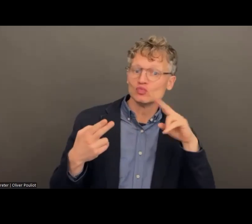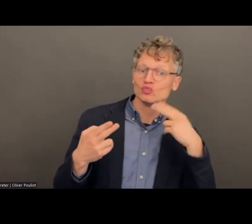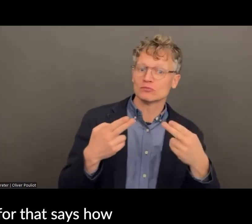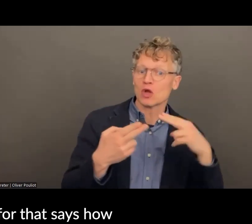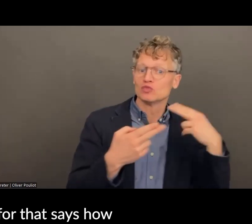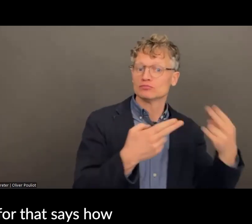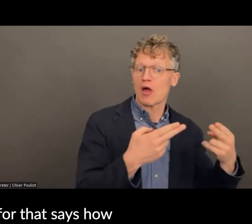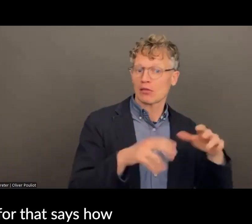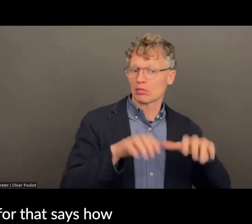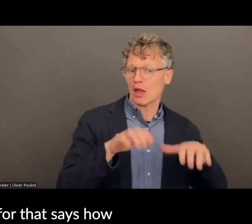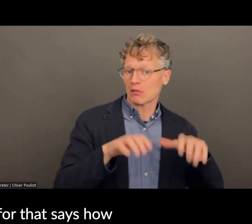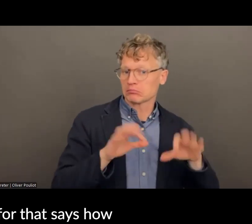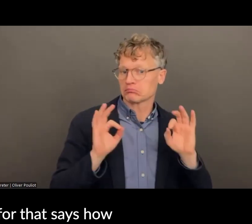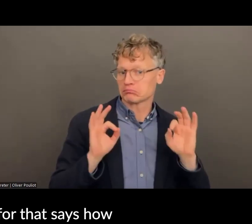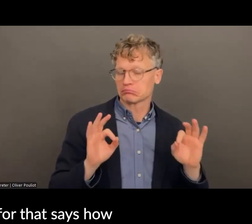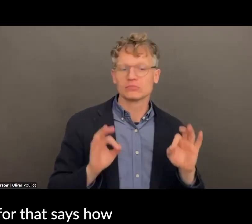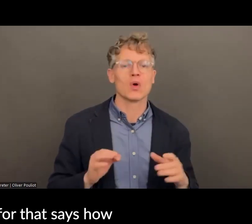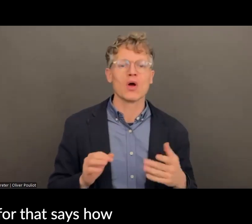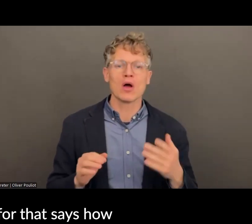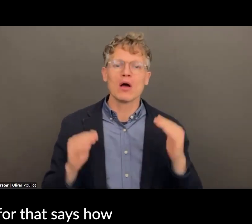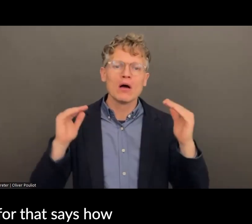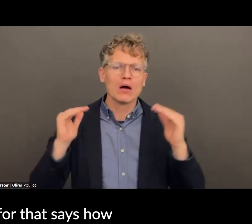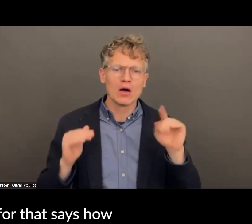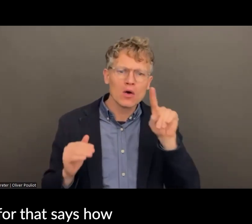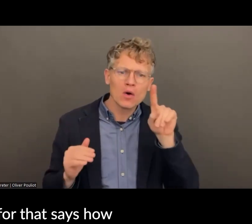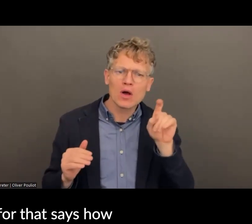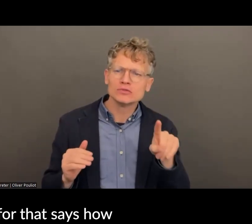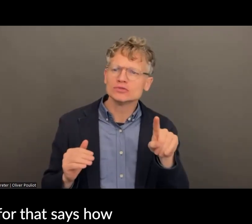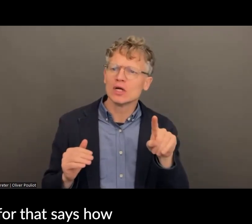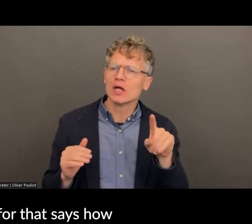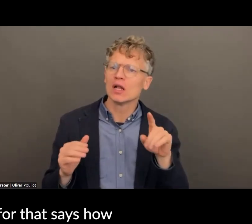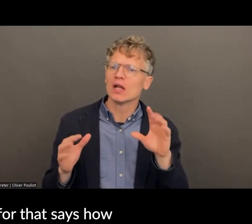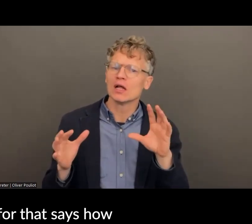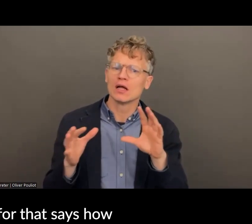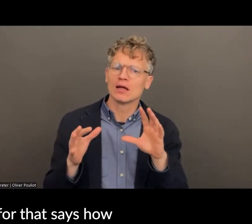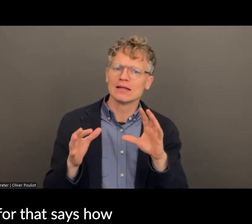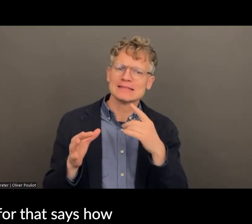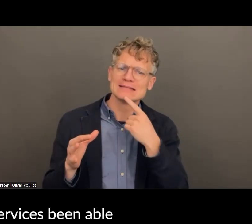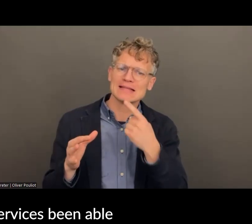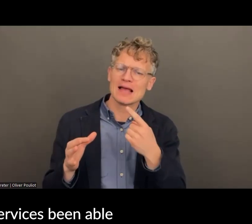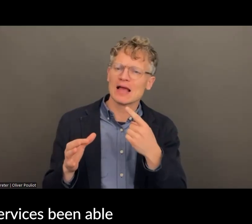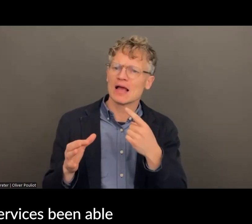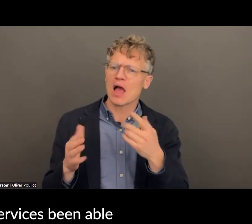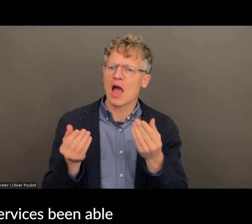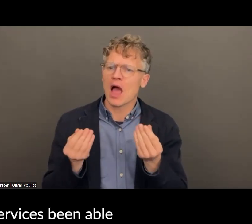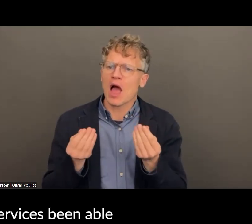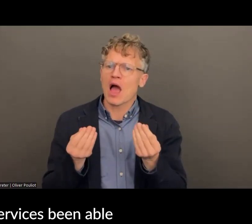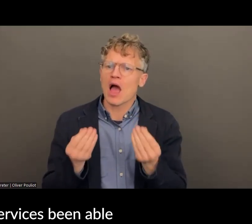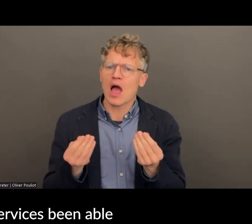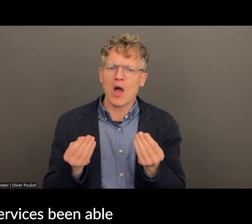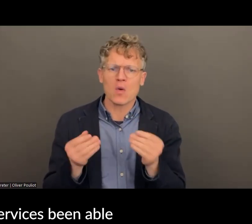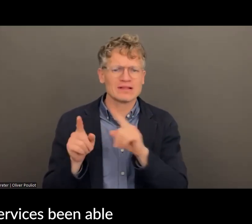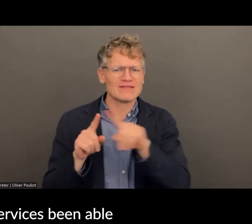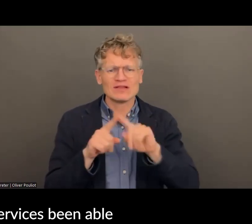So we have a question that says, How have organizations